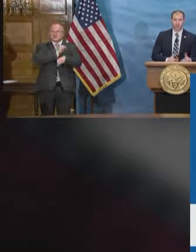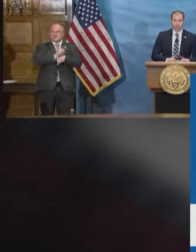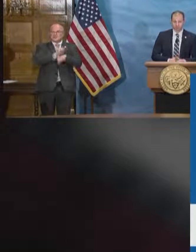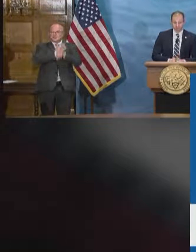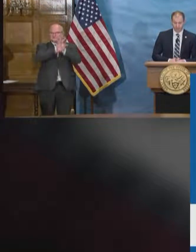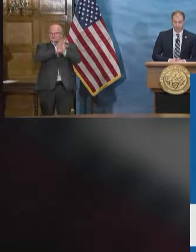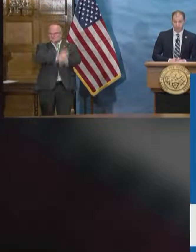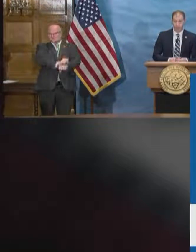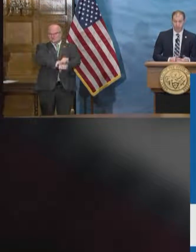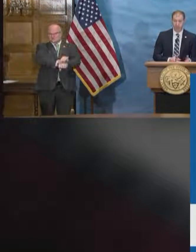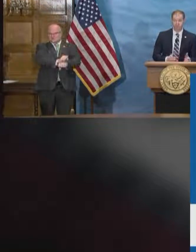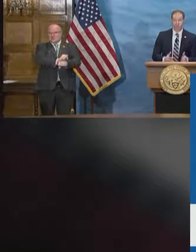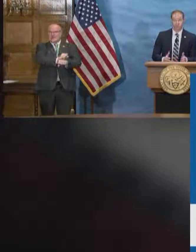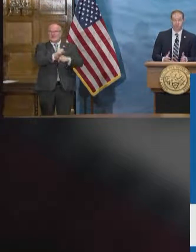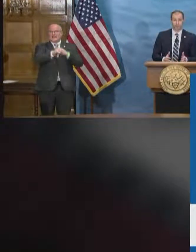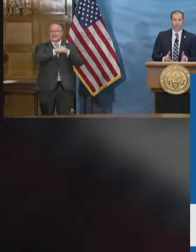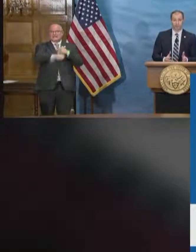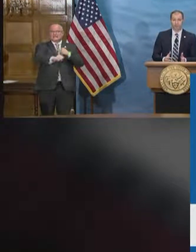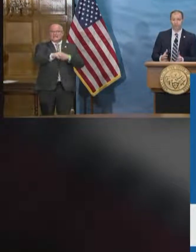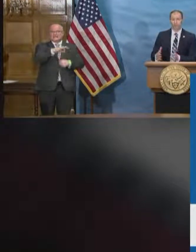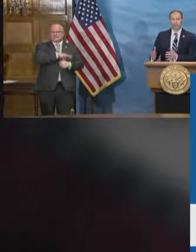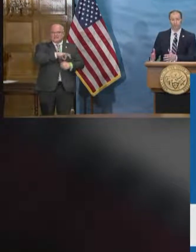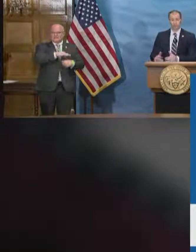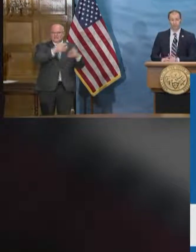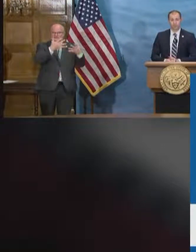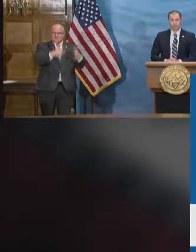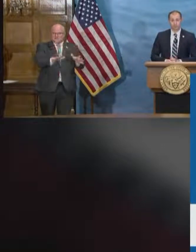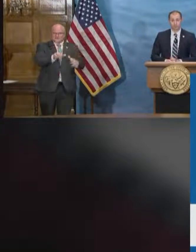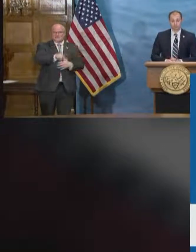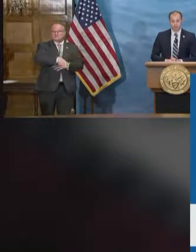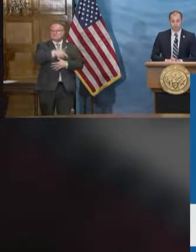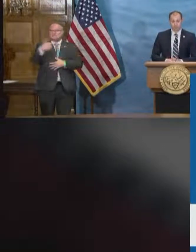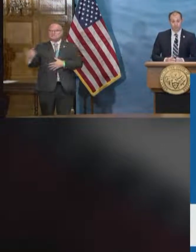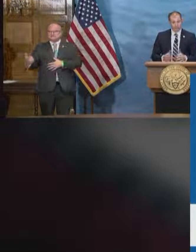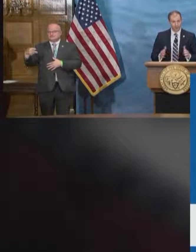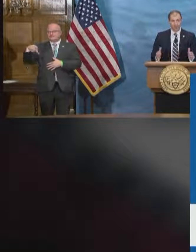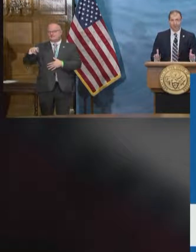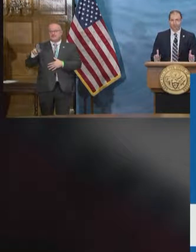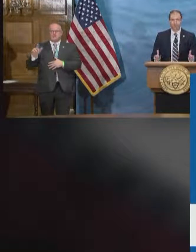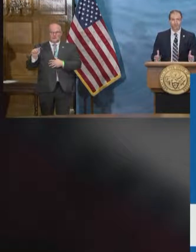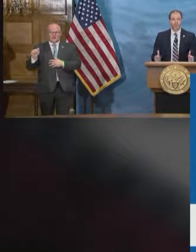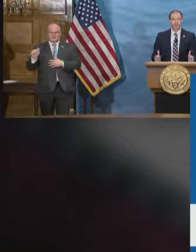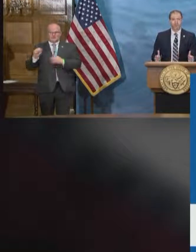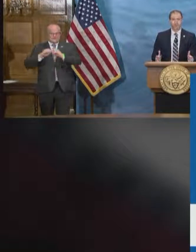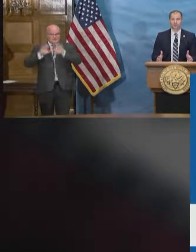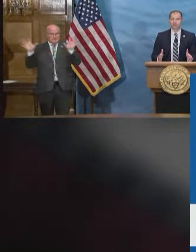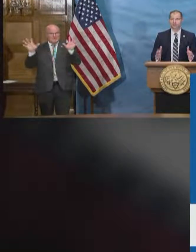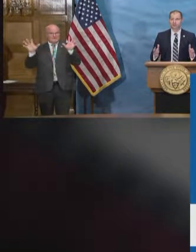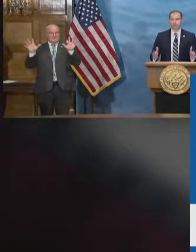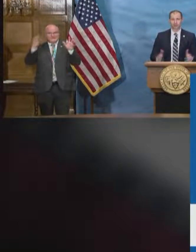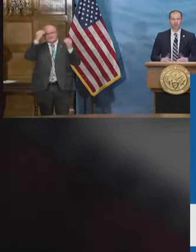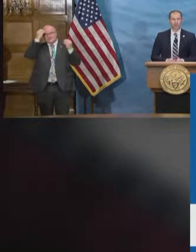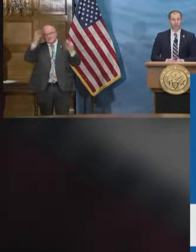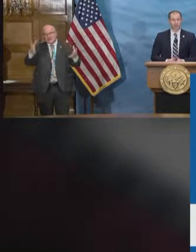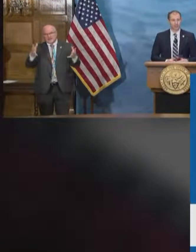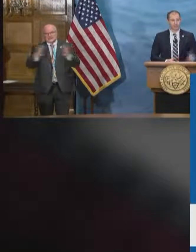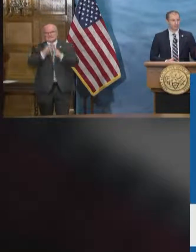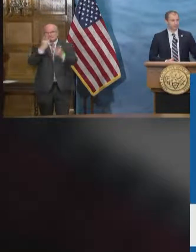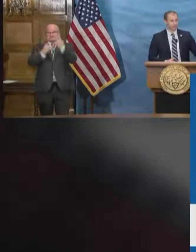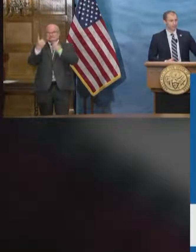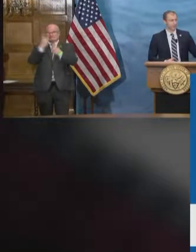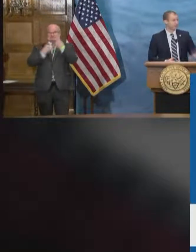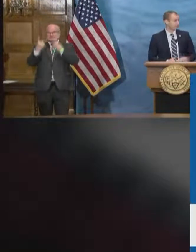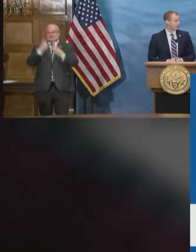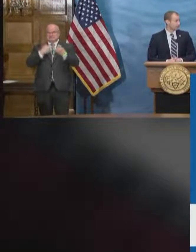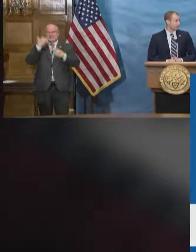UI and the extended benefits, and once those are exhausted, you can move to the PUA. Obviously, it's a lot of information. There's probably a lot of questions. The phone